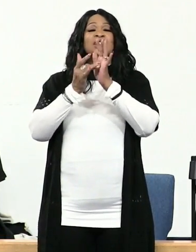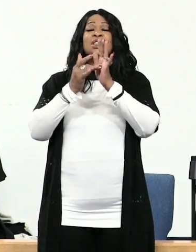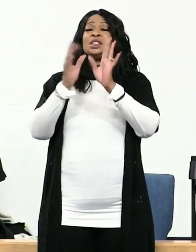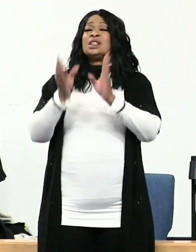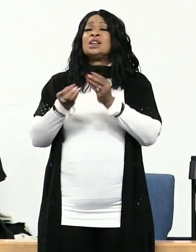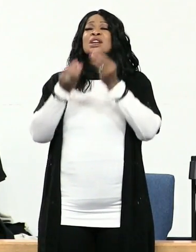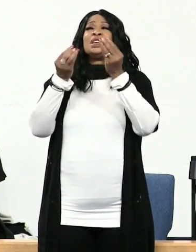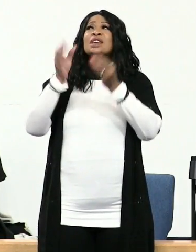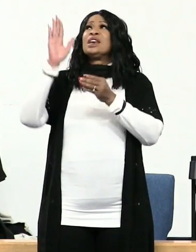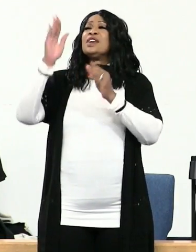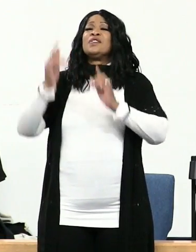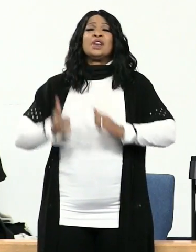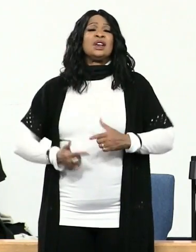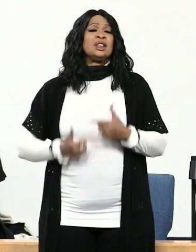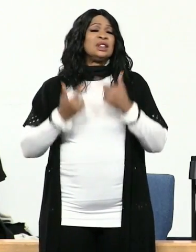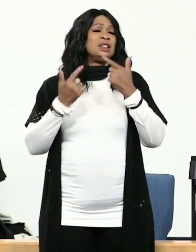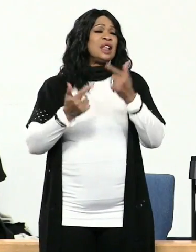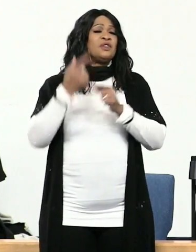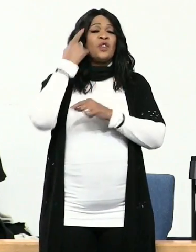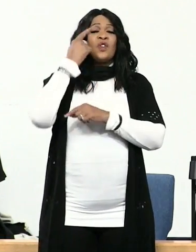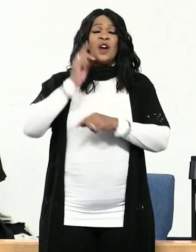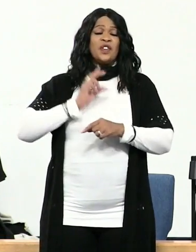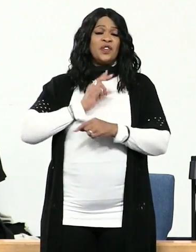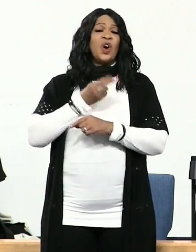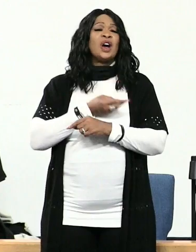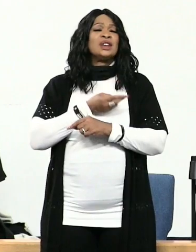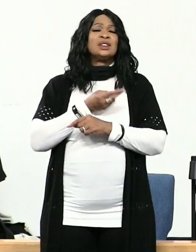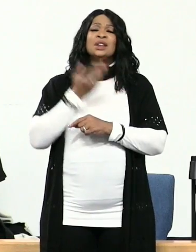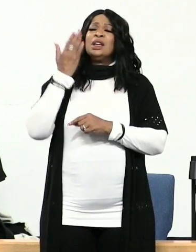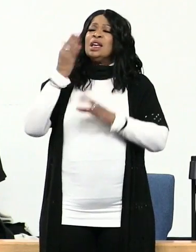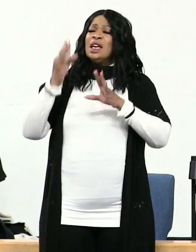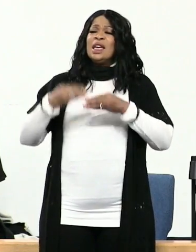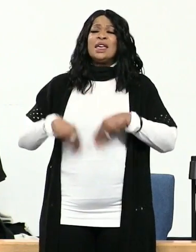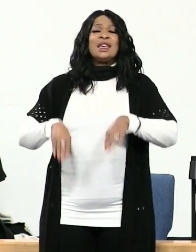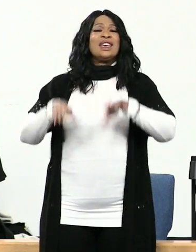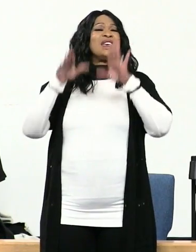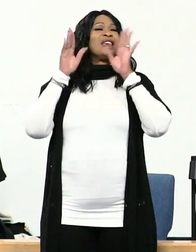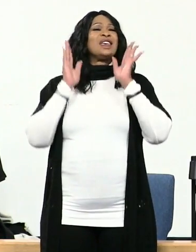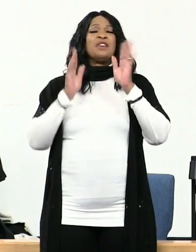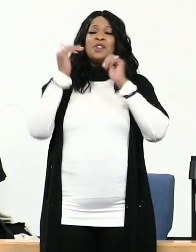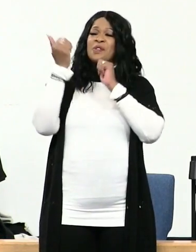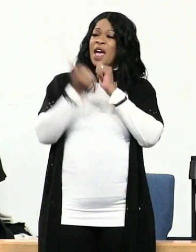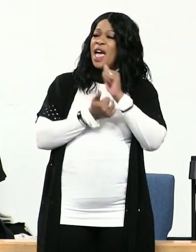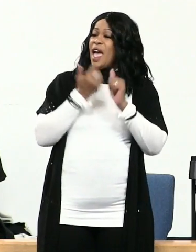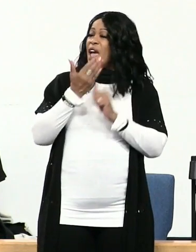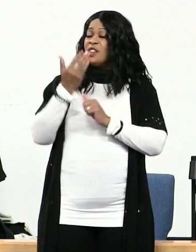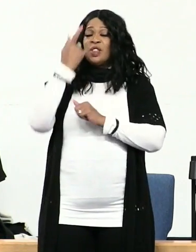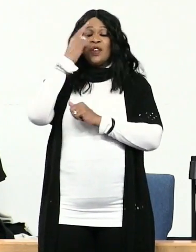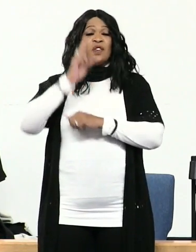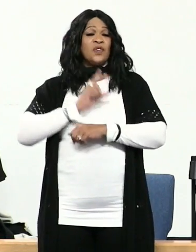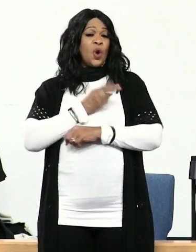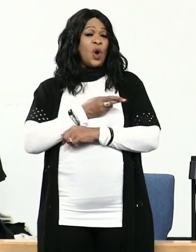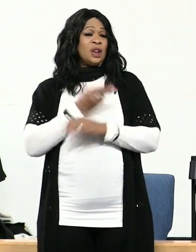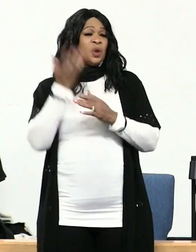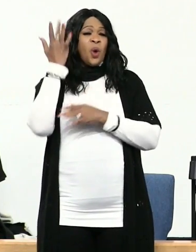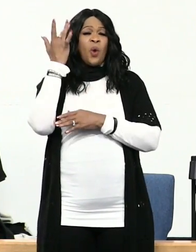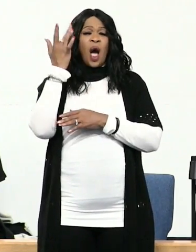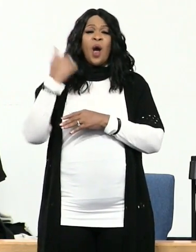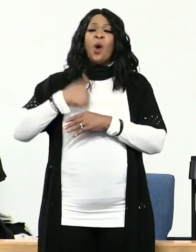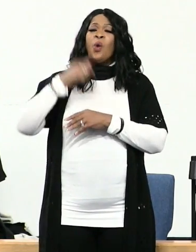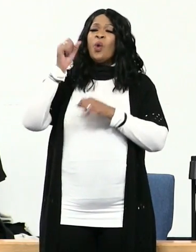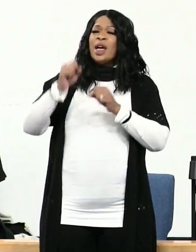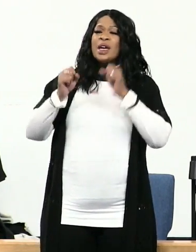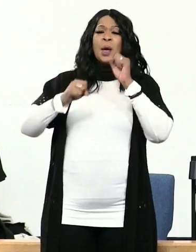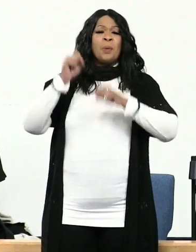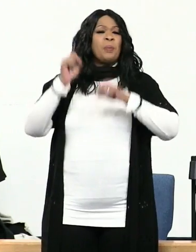his life for us. He gave up everything for us so that we can be able